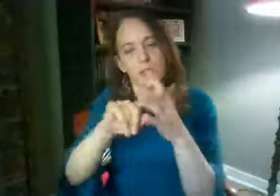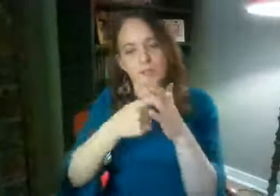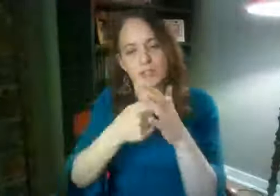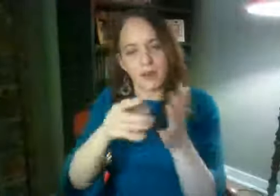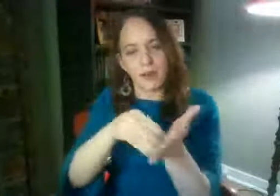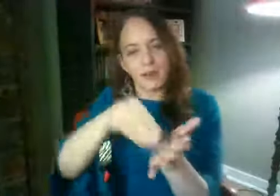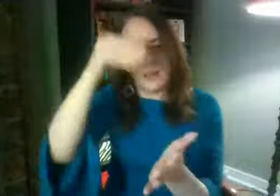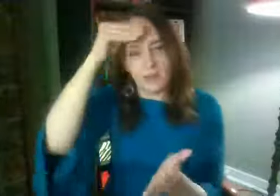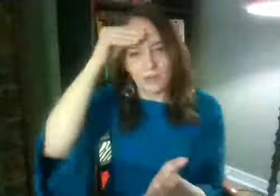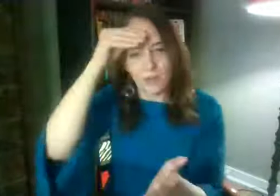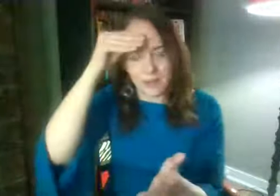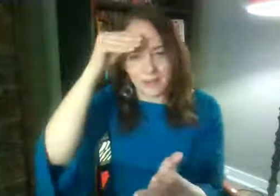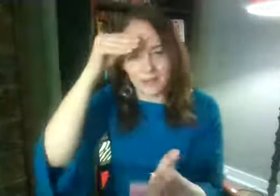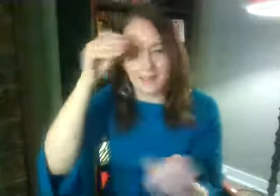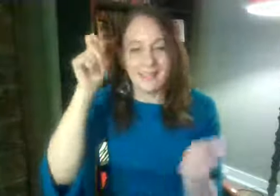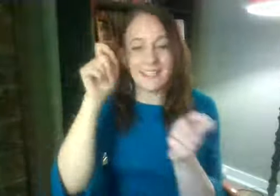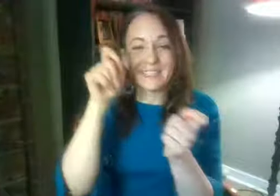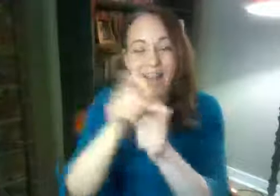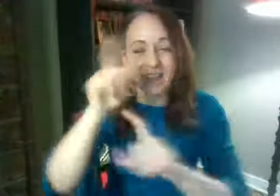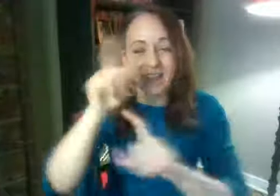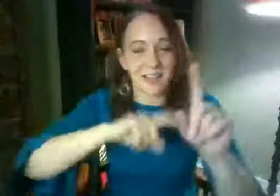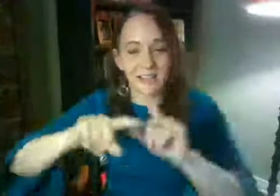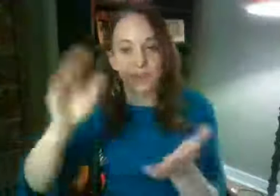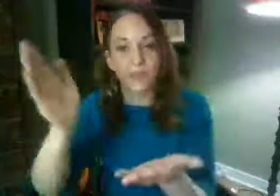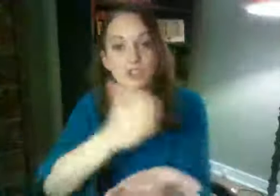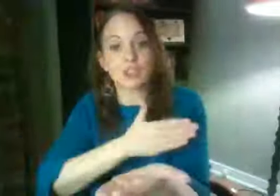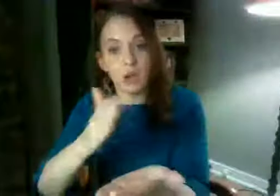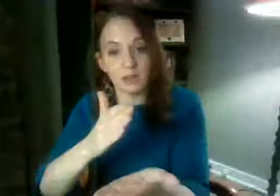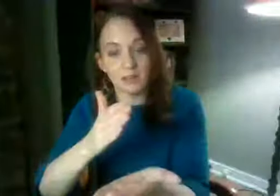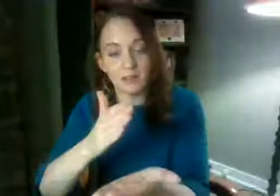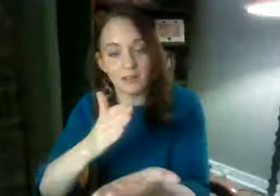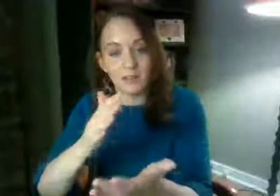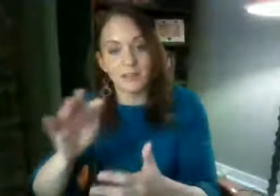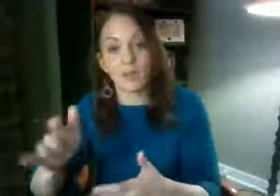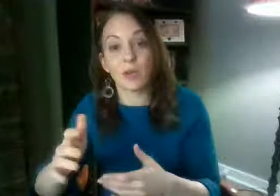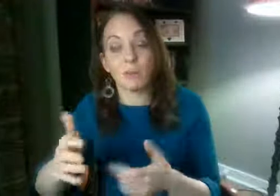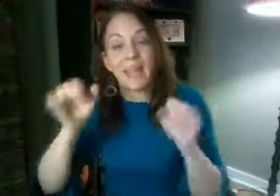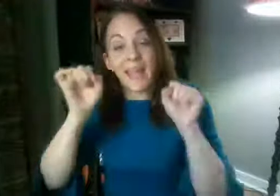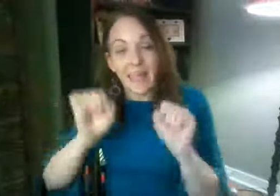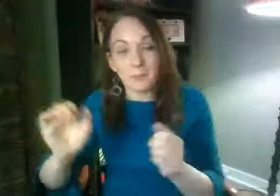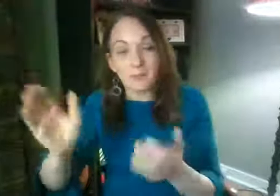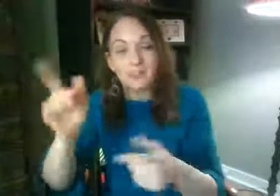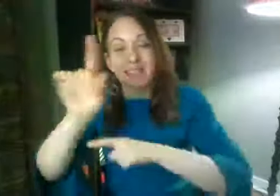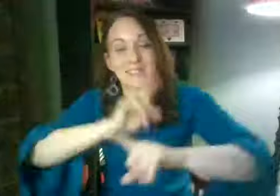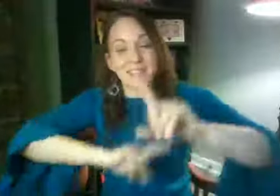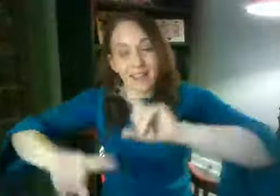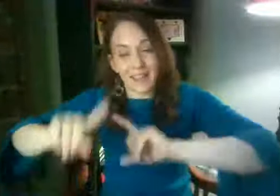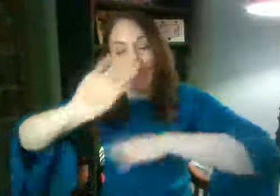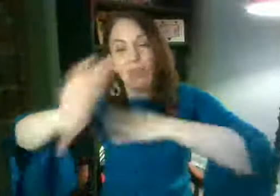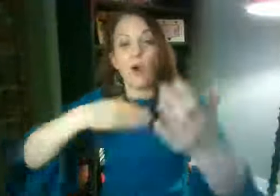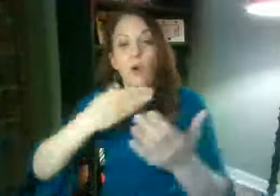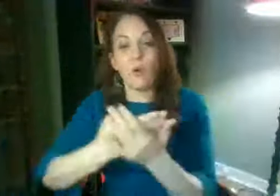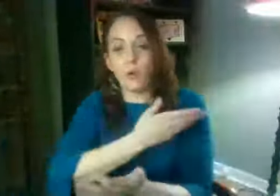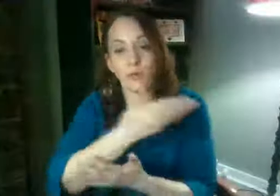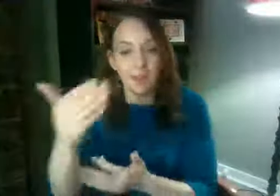we get started learning the exact signs for the song that we're going to be able to sign the whole